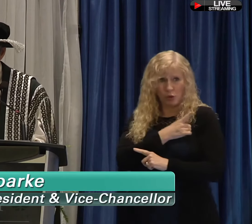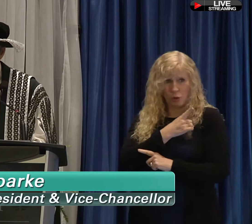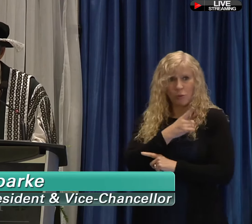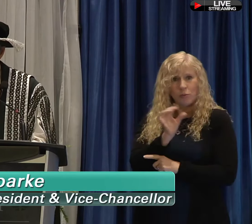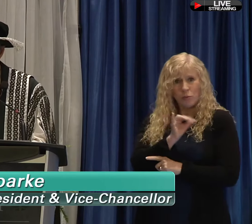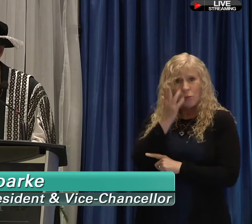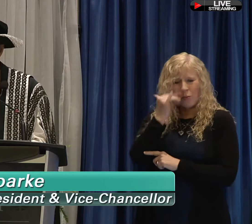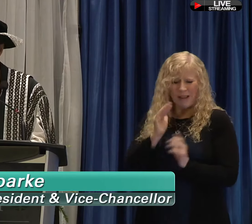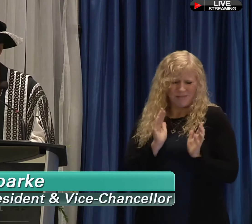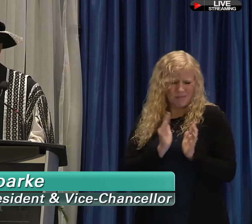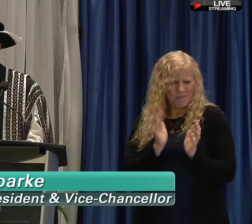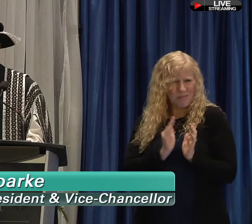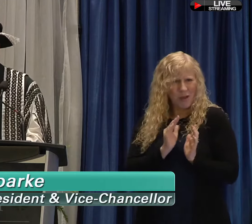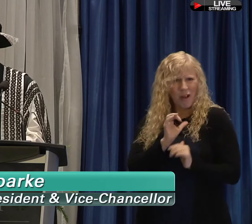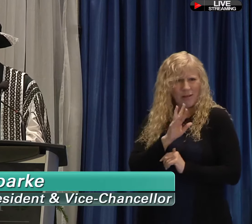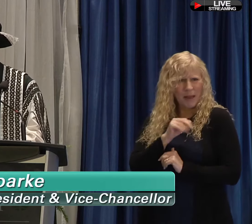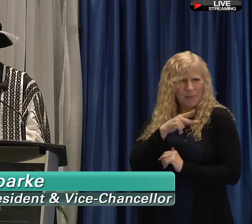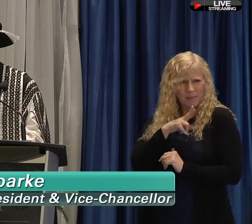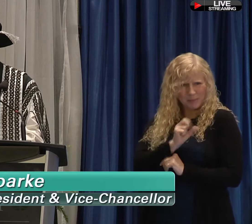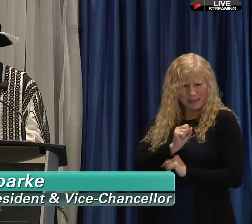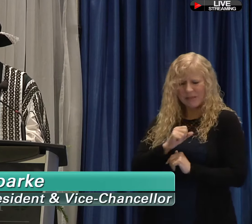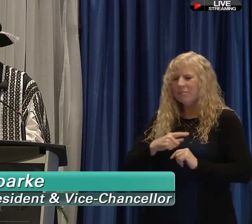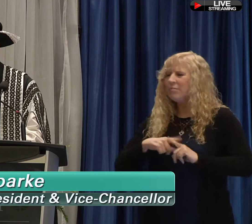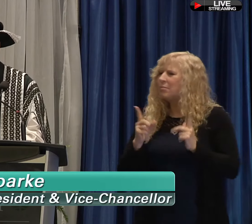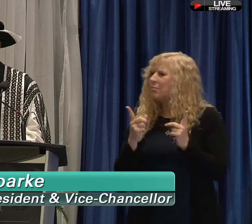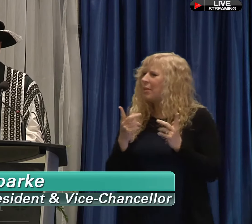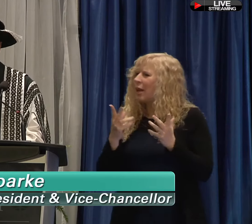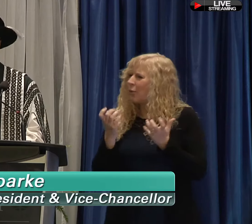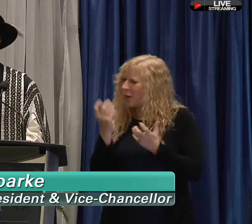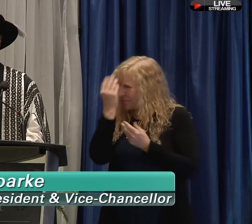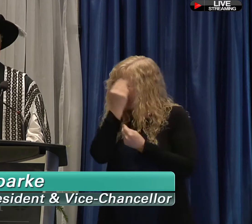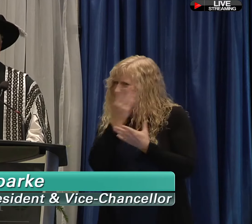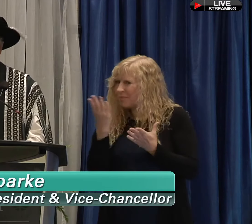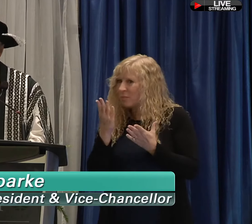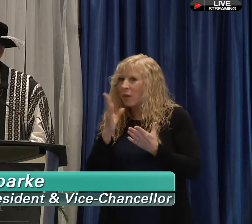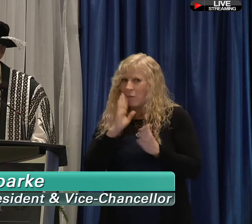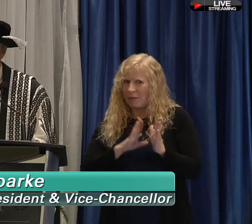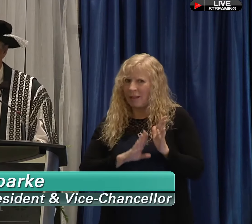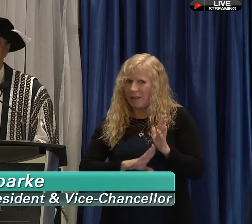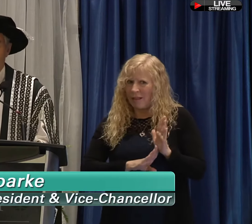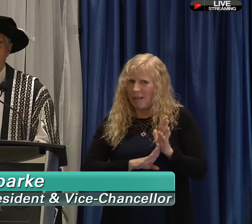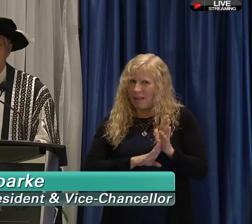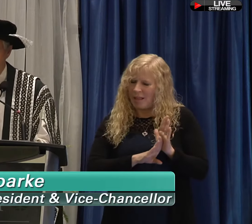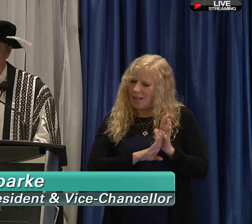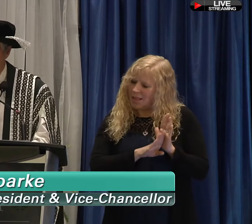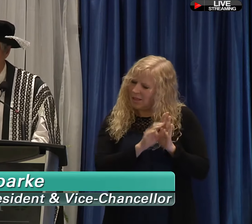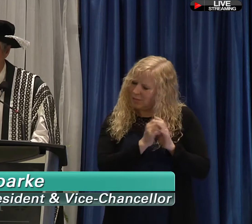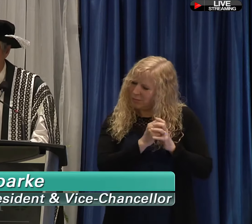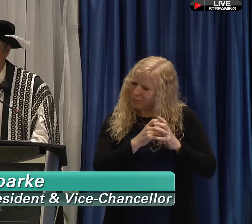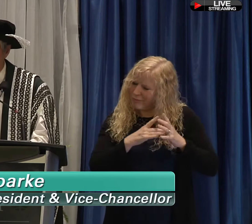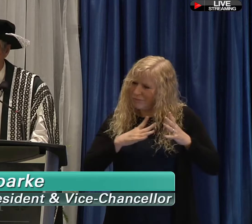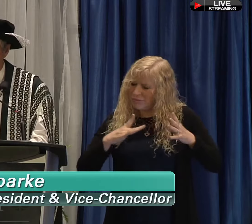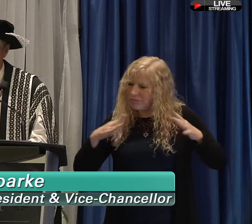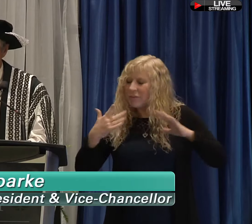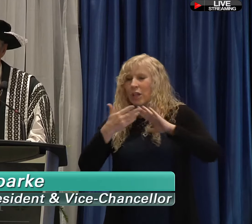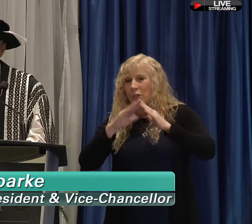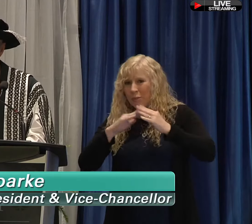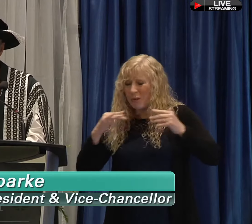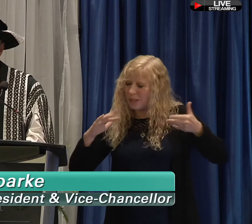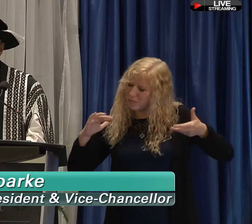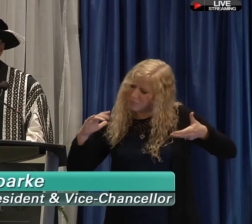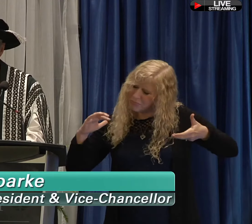campus. I'm pleased to tell you that community will be growing even closer as a community in coming